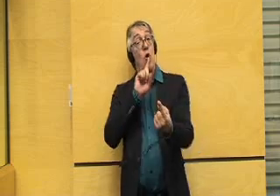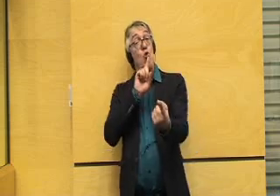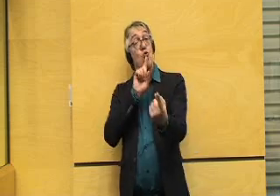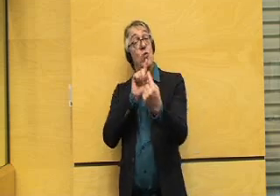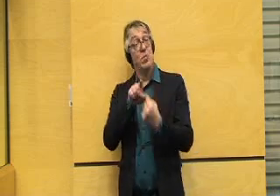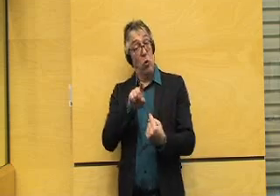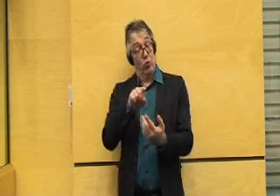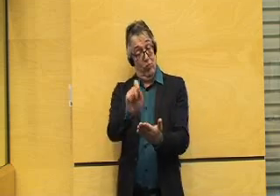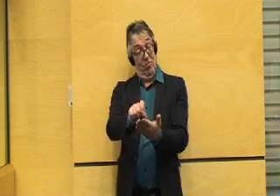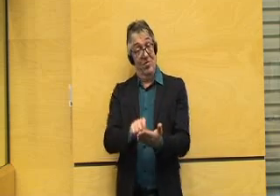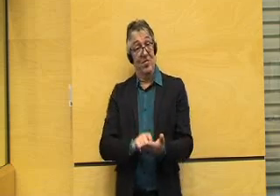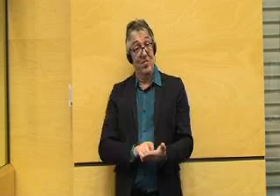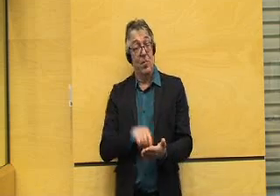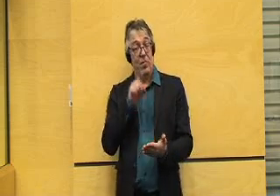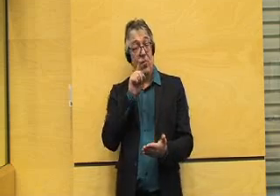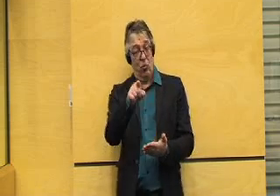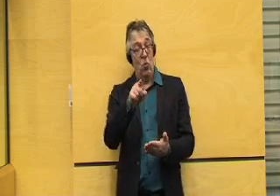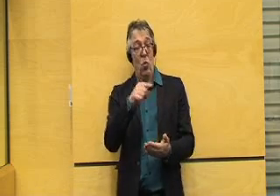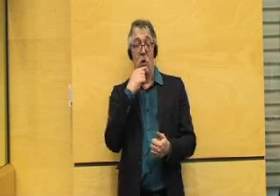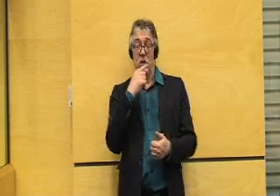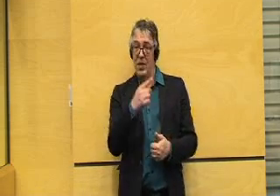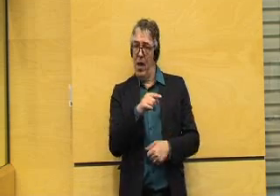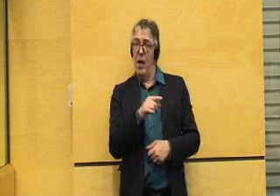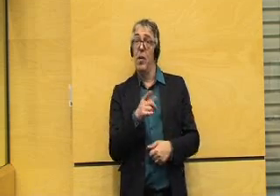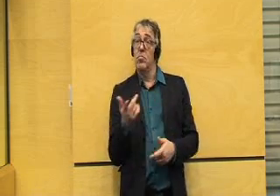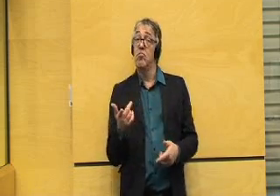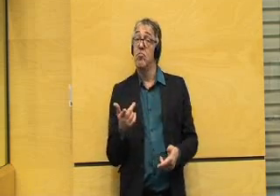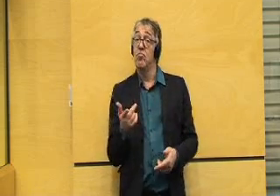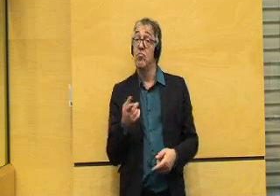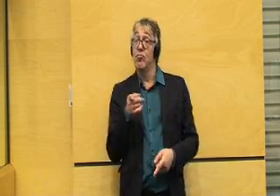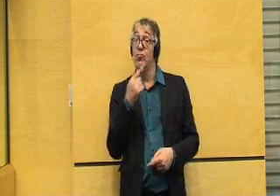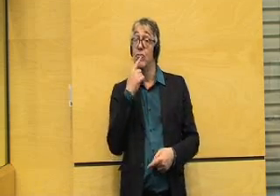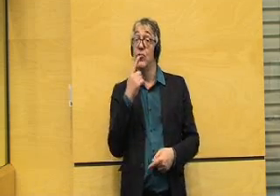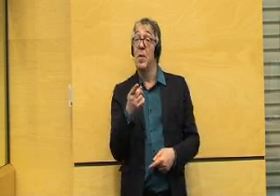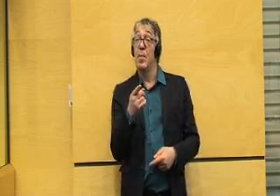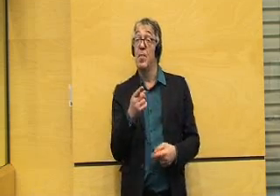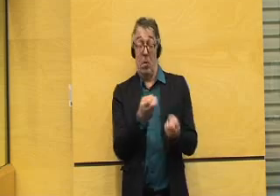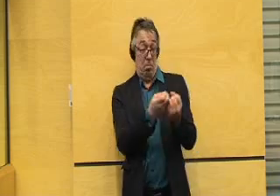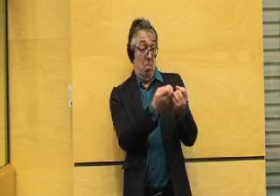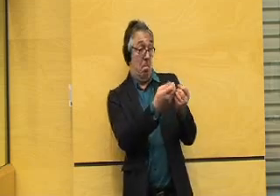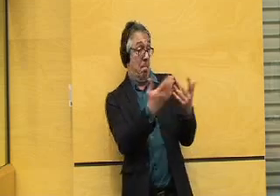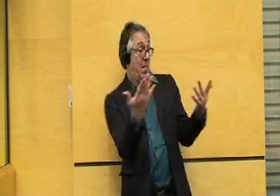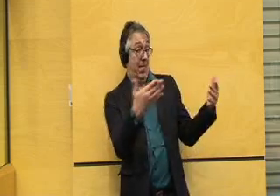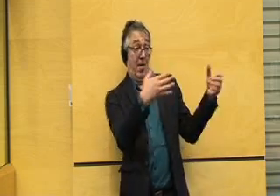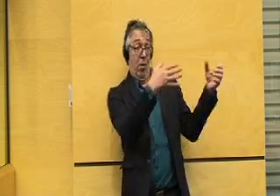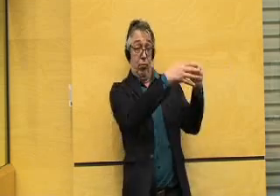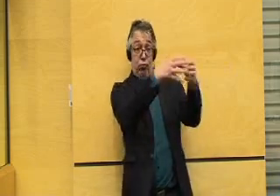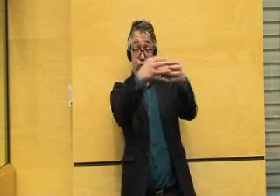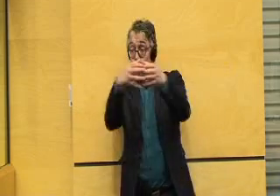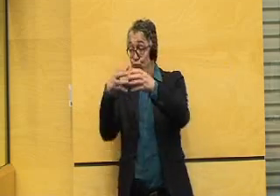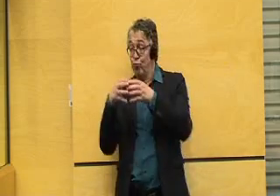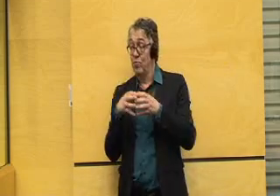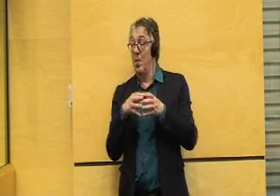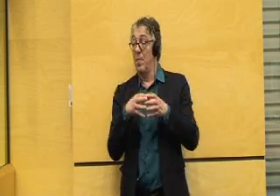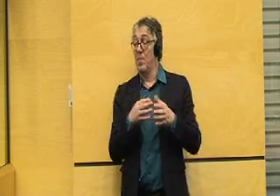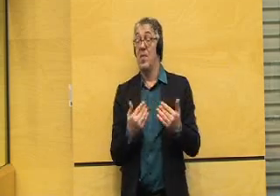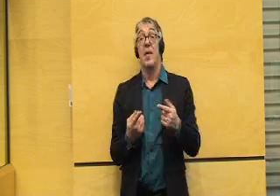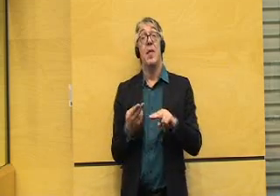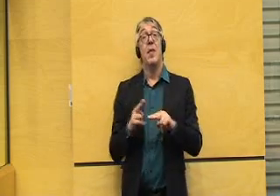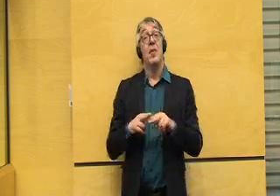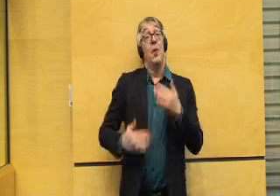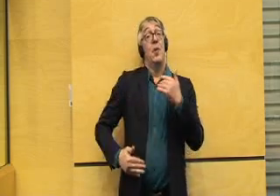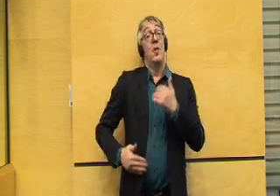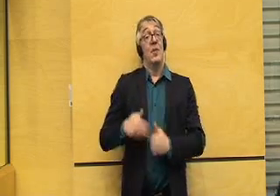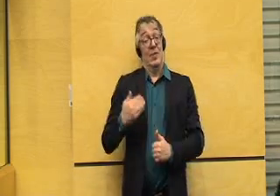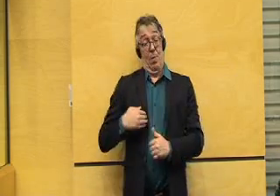range of different organs to whom persons with disabilities can, who were victims